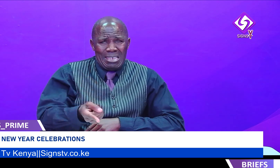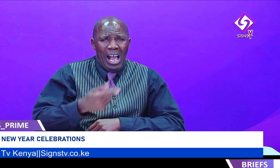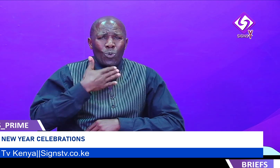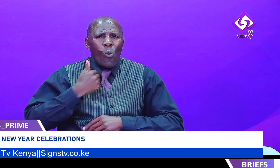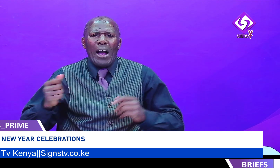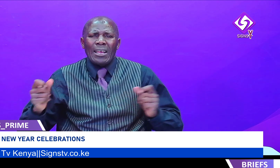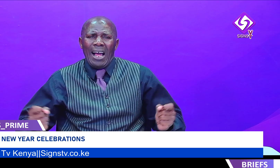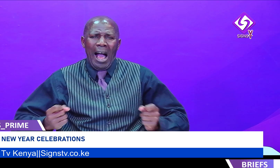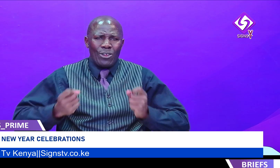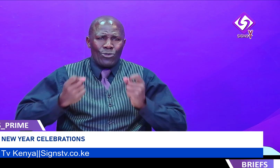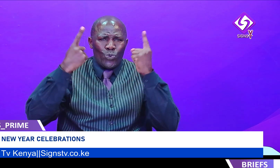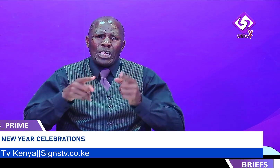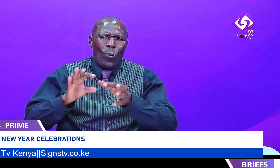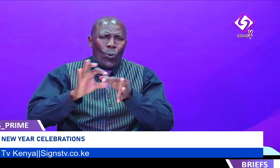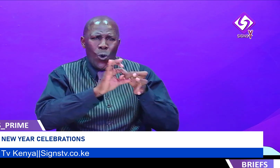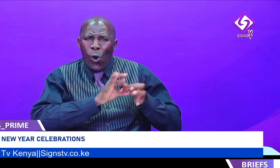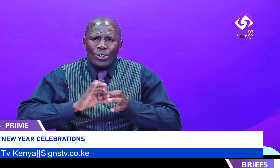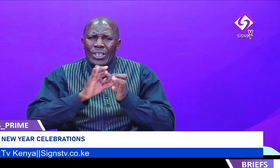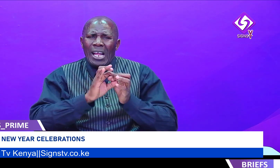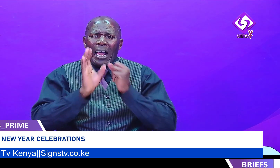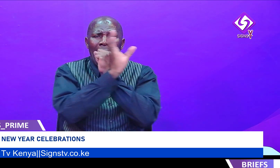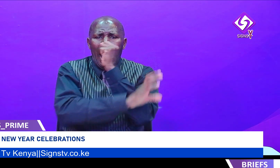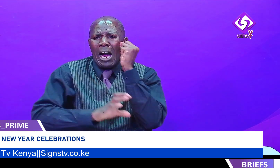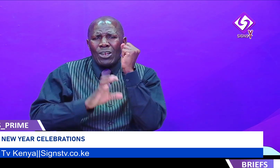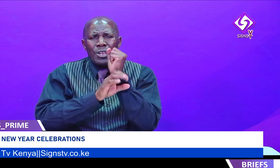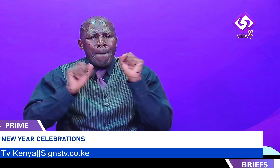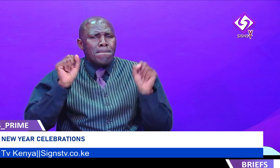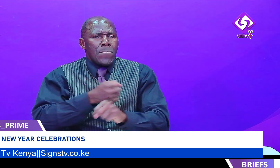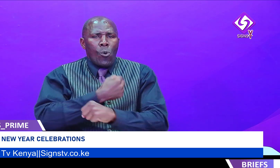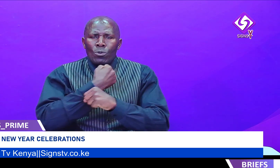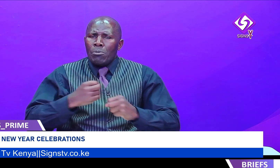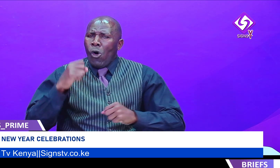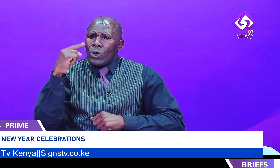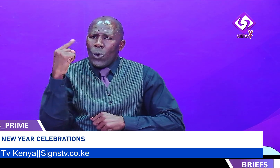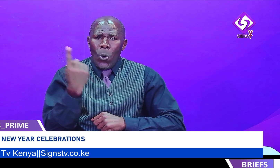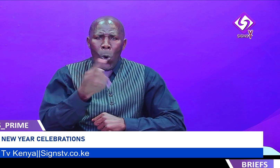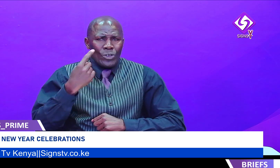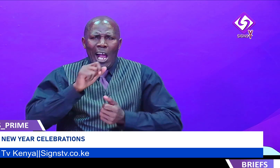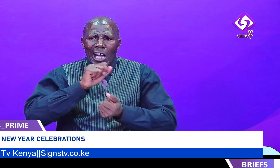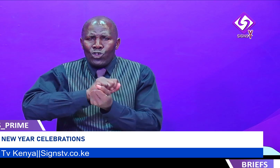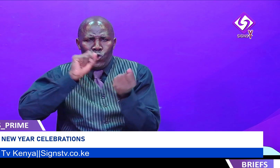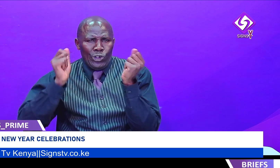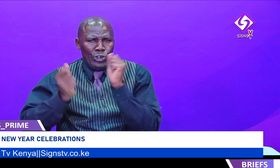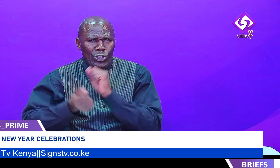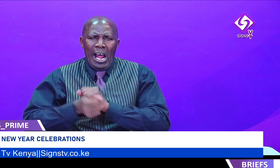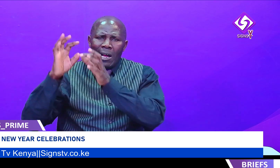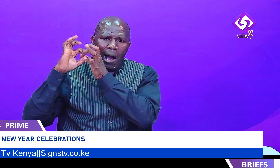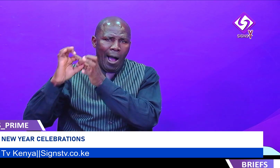"Such events unite countries not only in exchange of culture, but also promotion of